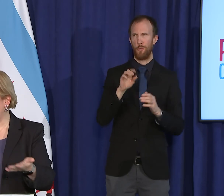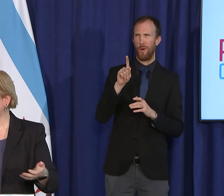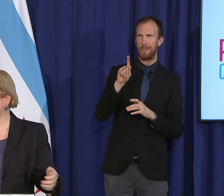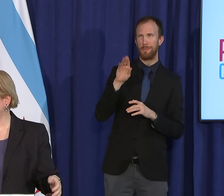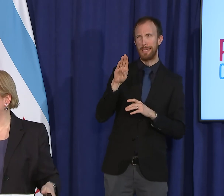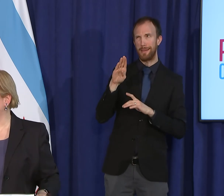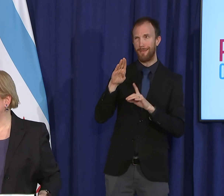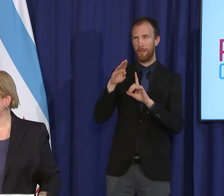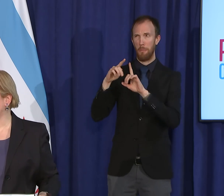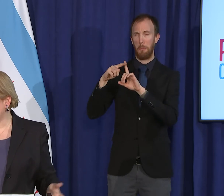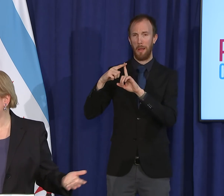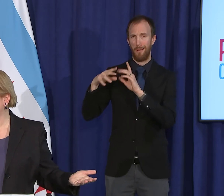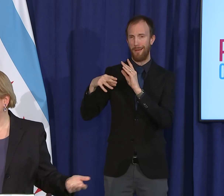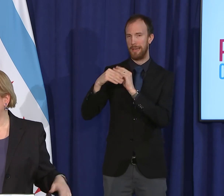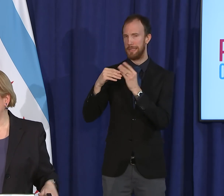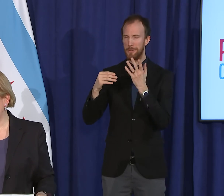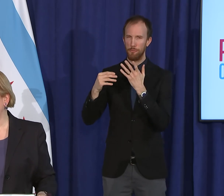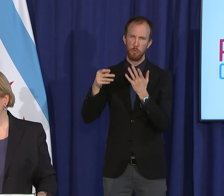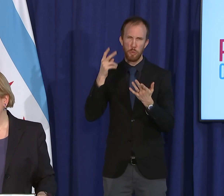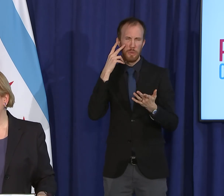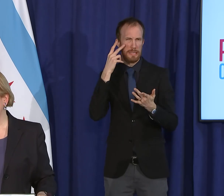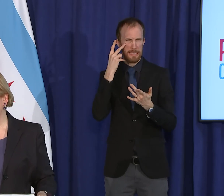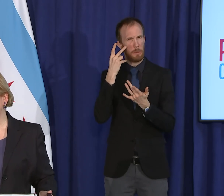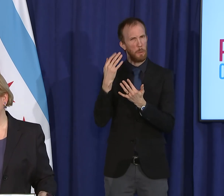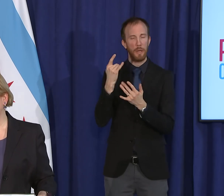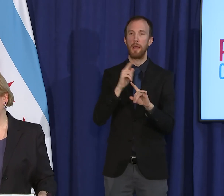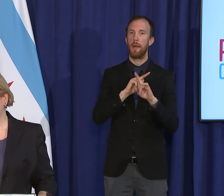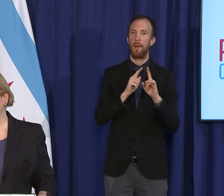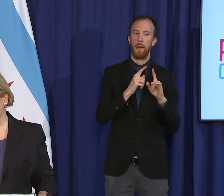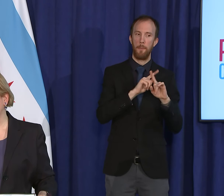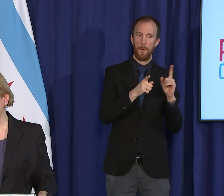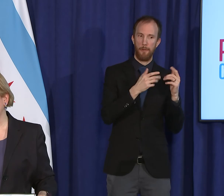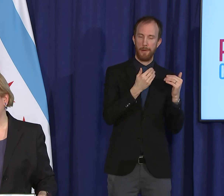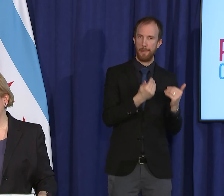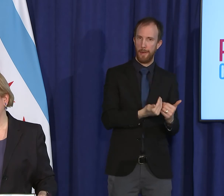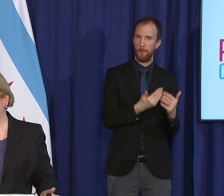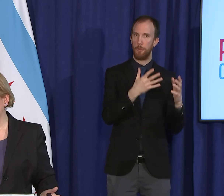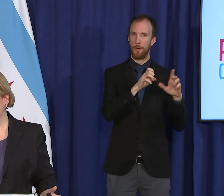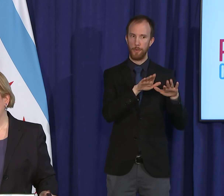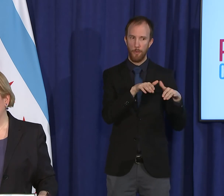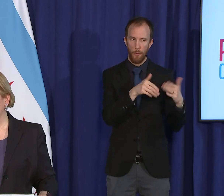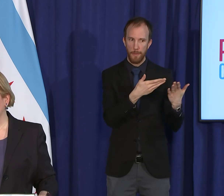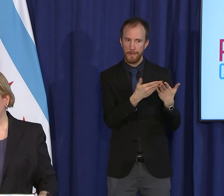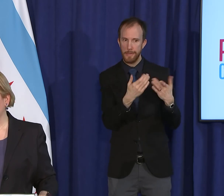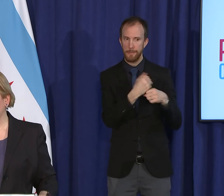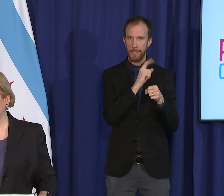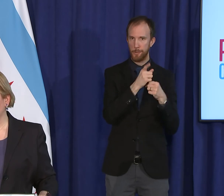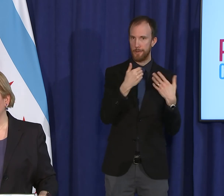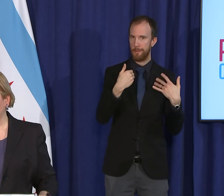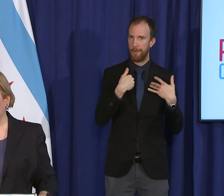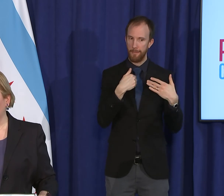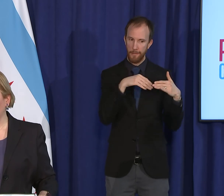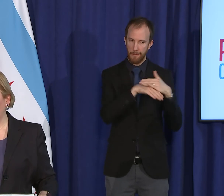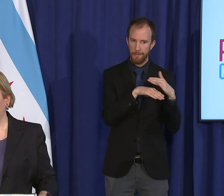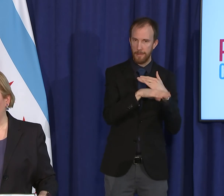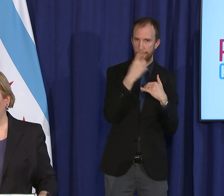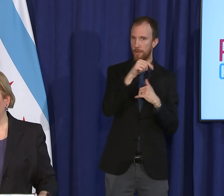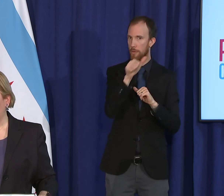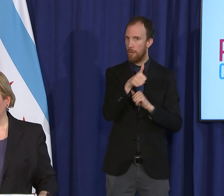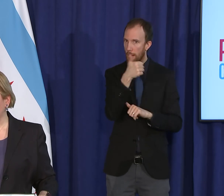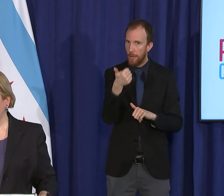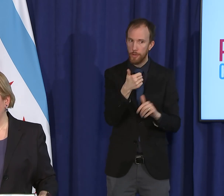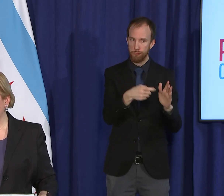see where we are a little bit. But in terms of opening things up, we want to make sure that there is access for other essential workers. And again, we've